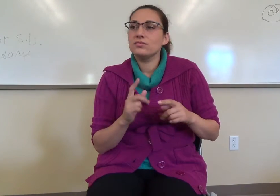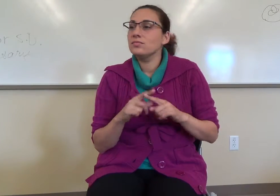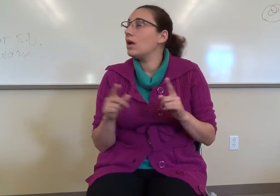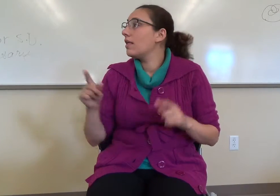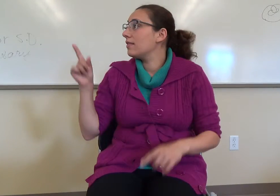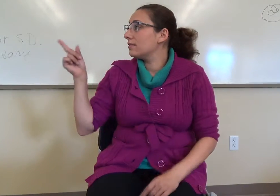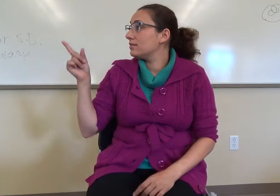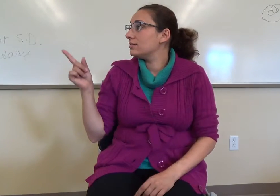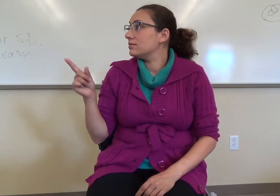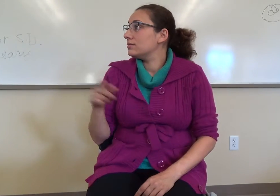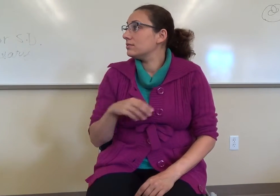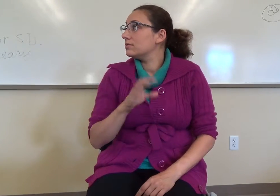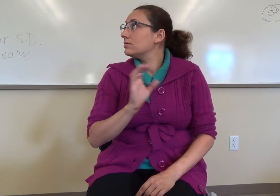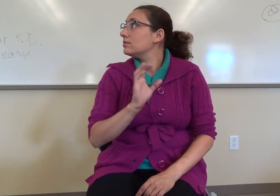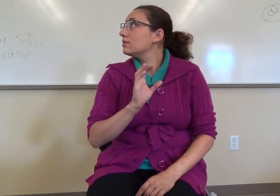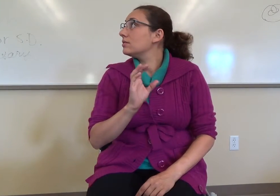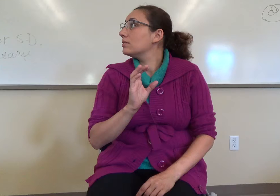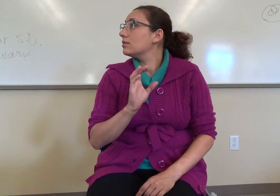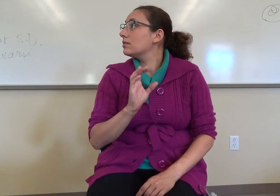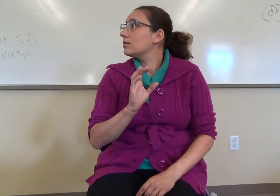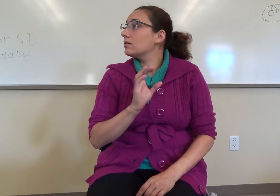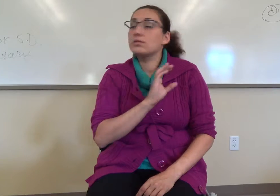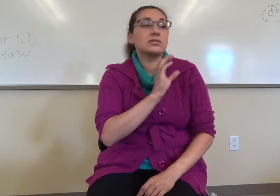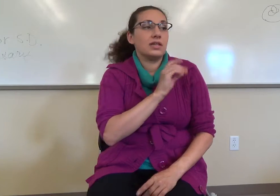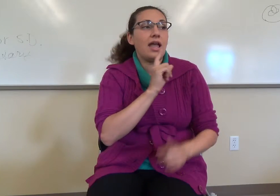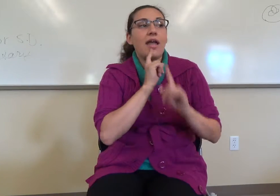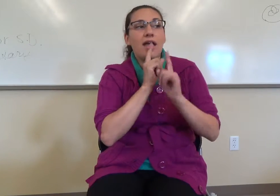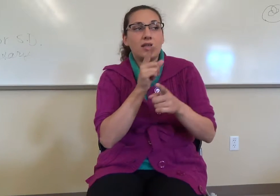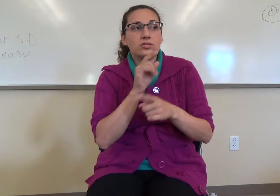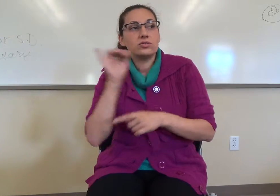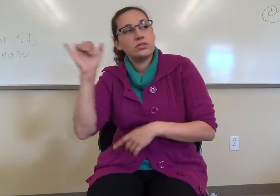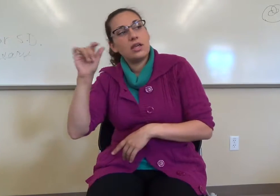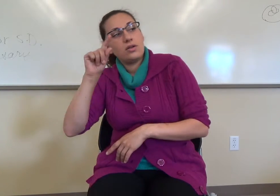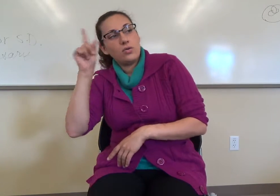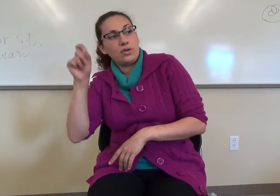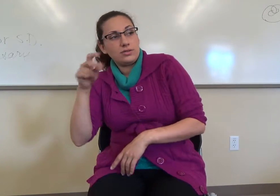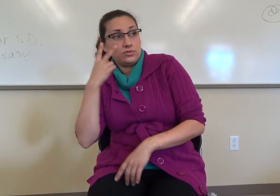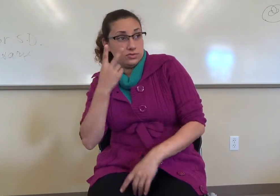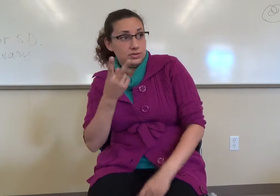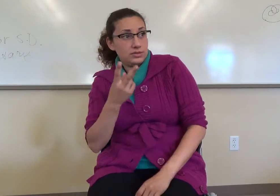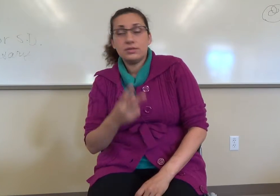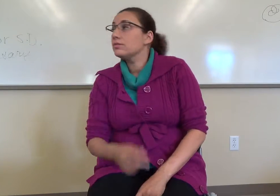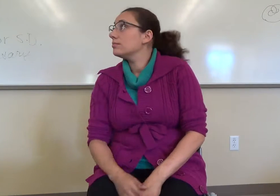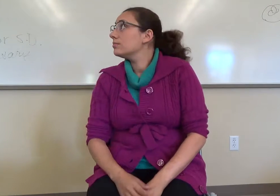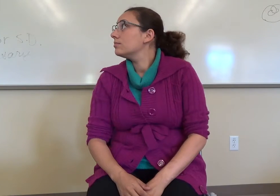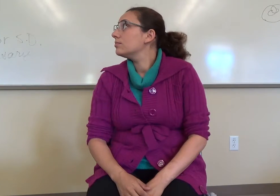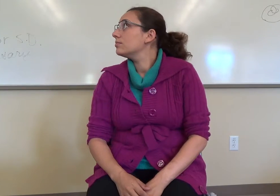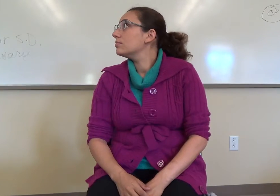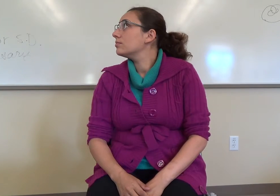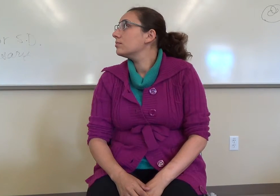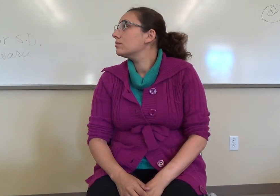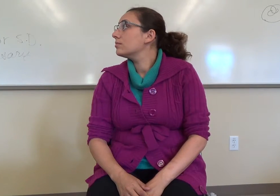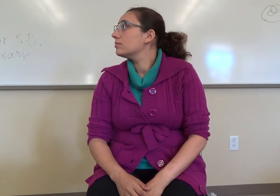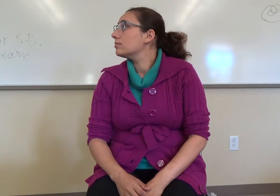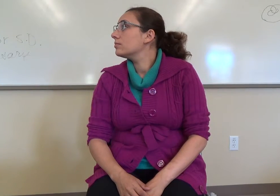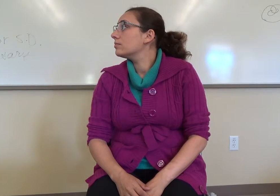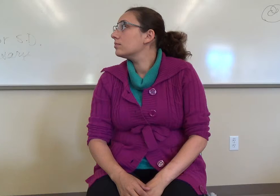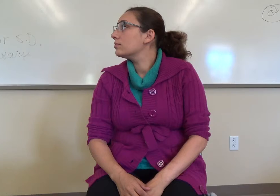This answers this question. You see what I'm saying? That's the trick here. If